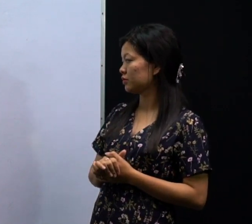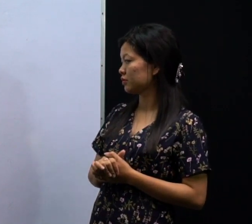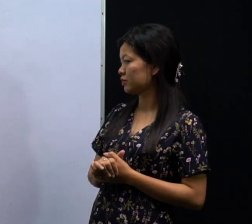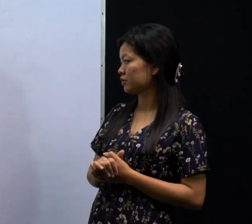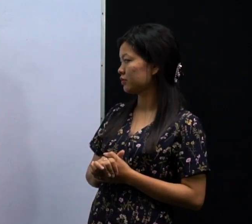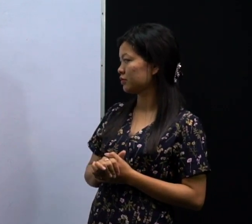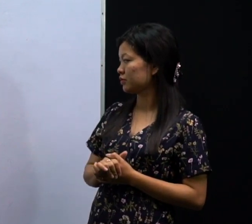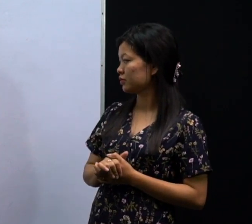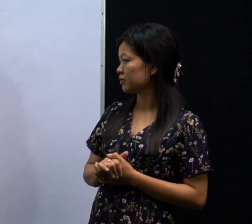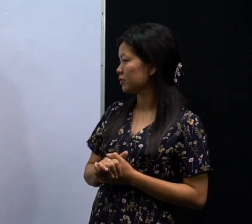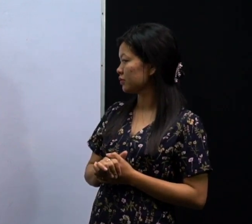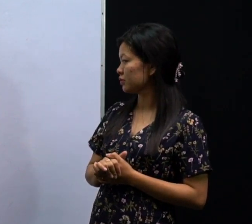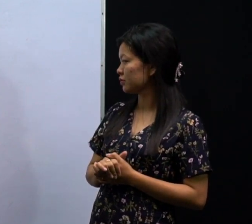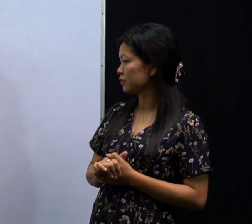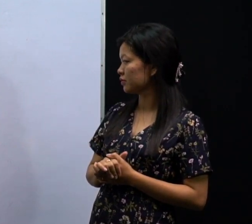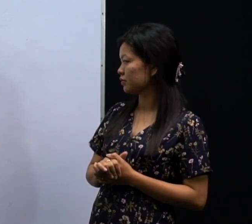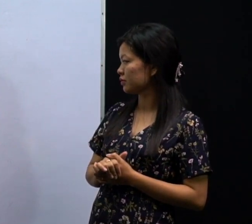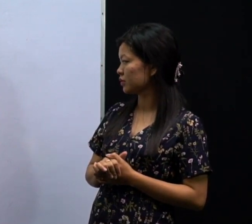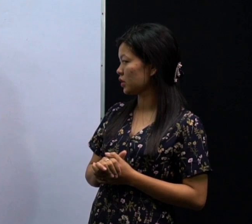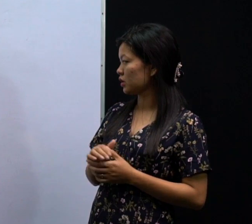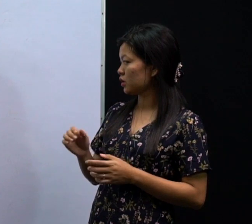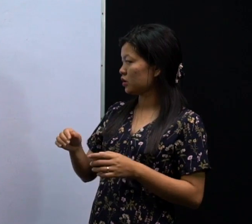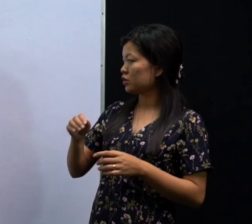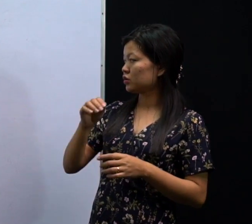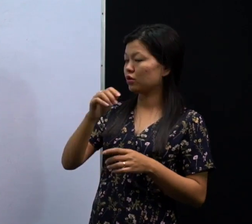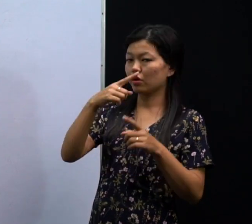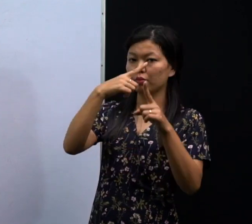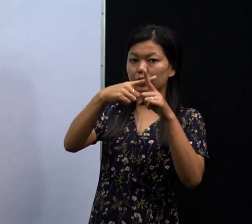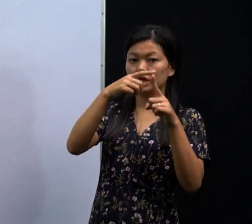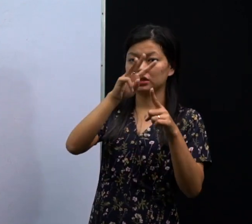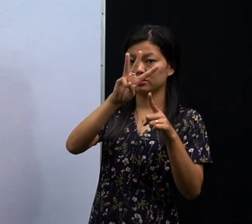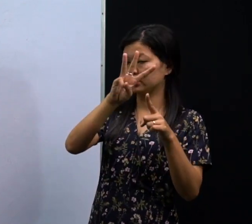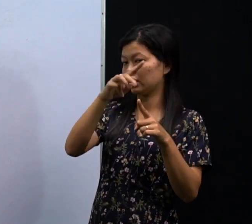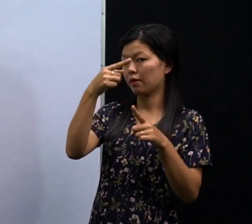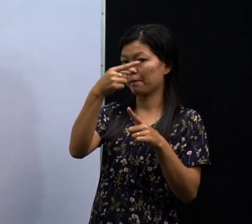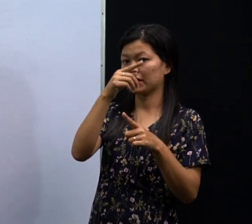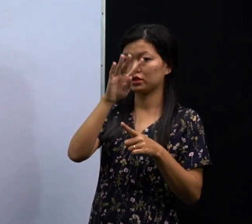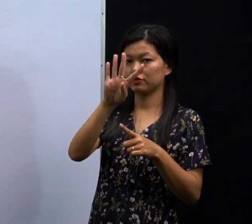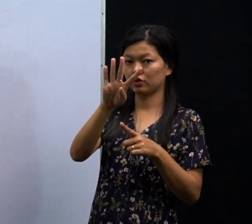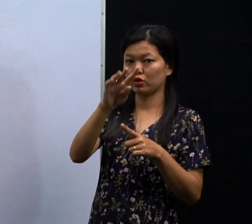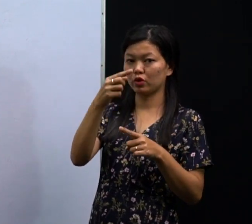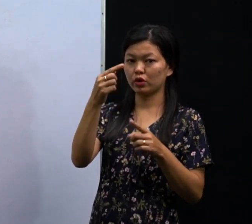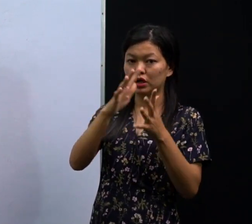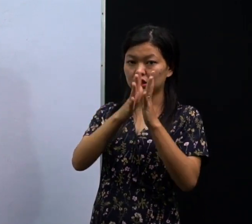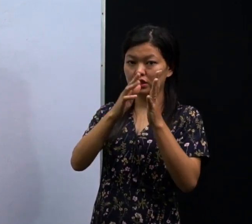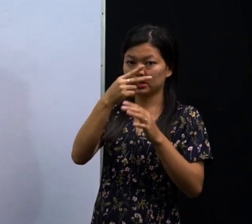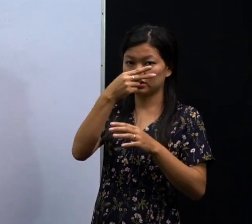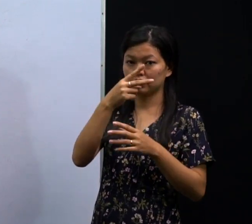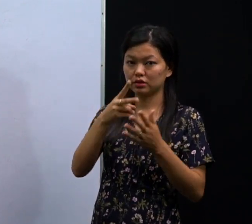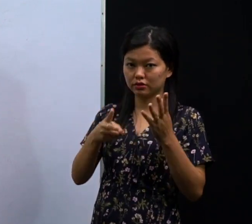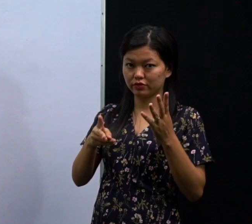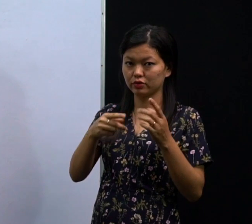y. So these two are different sign, you have to subtract. Who is bigger? 4 is bigger, that sign. And